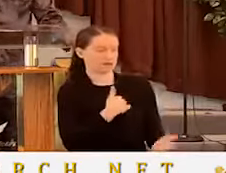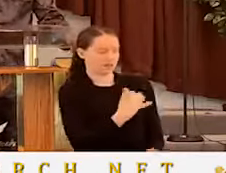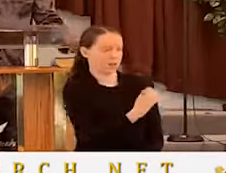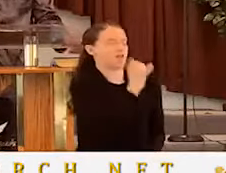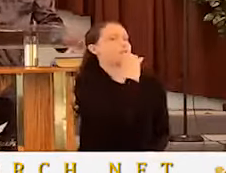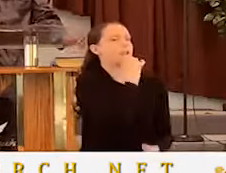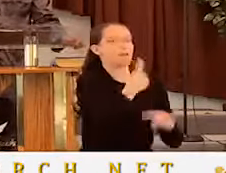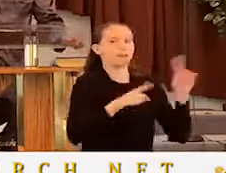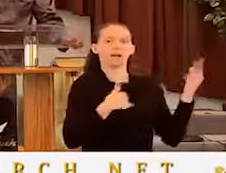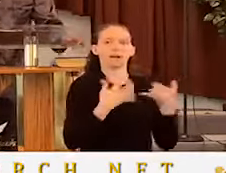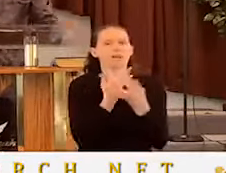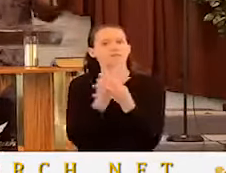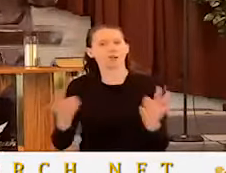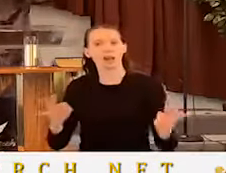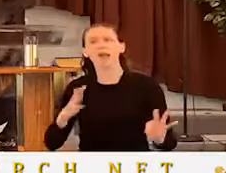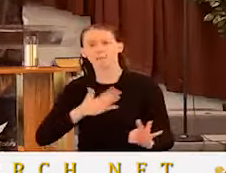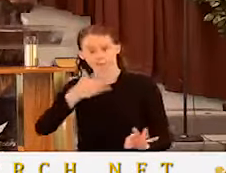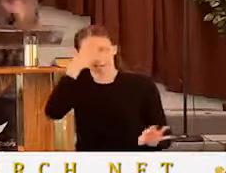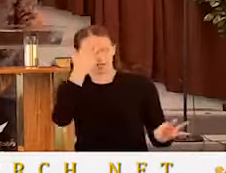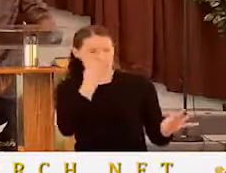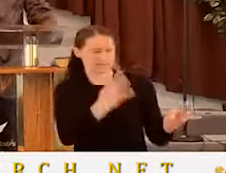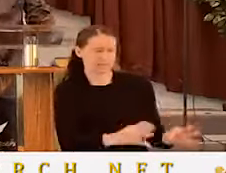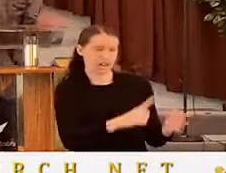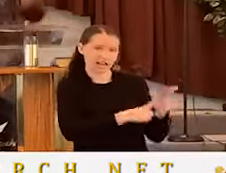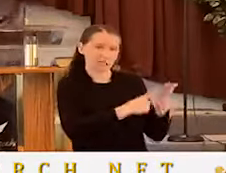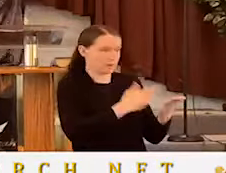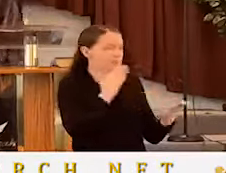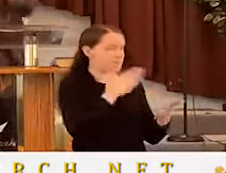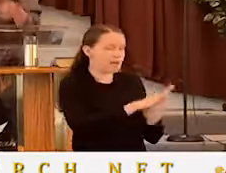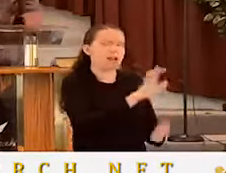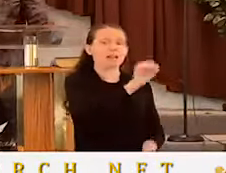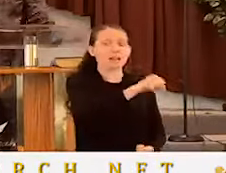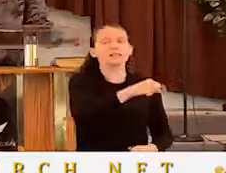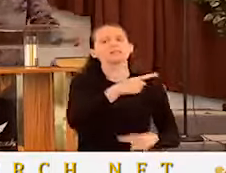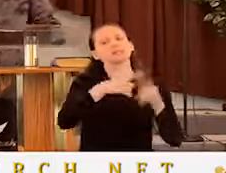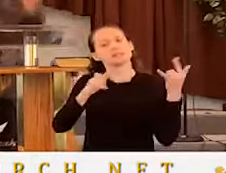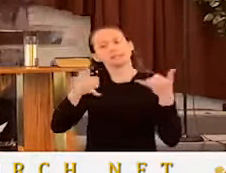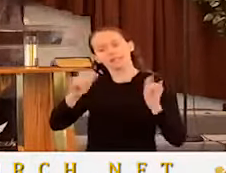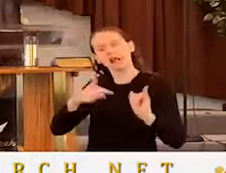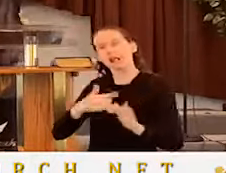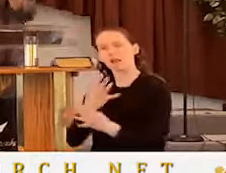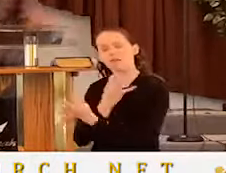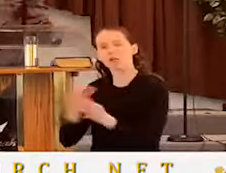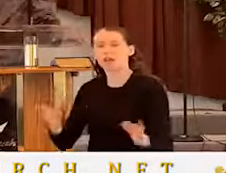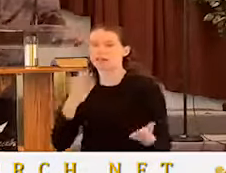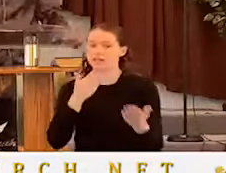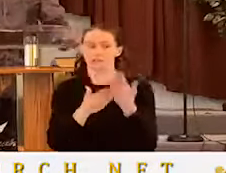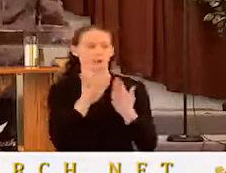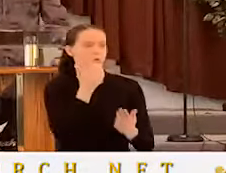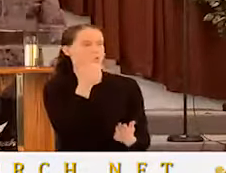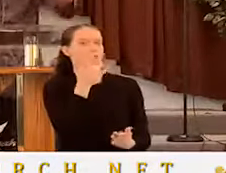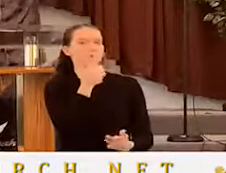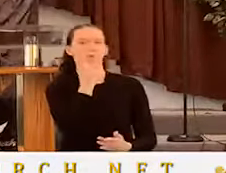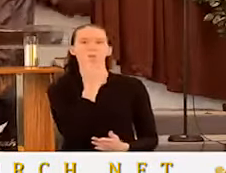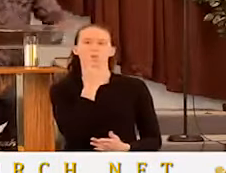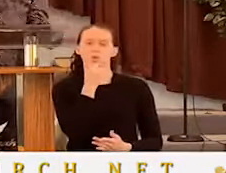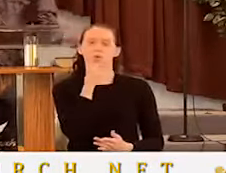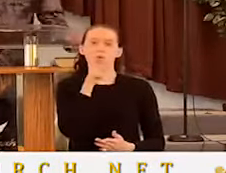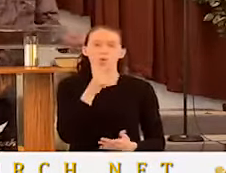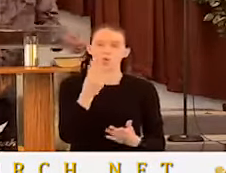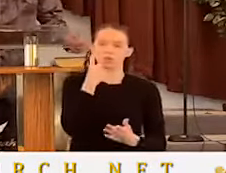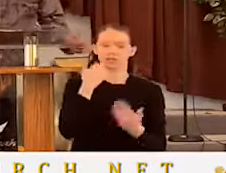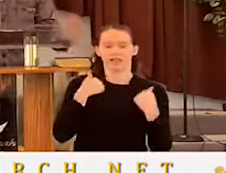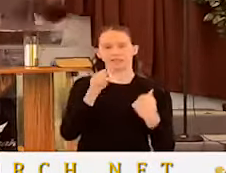free. I make some bad decisions, but I'm still free. I don't care who you slept with last night, you're still free. I don't care if you